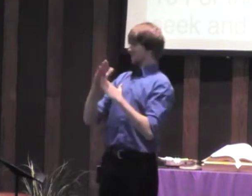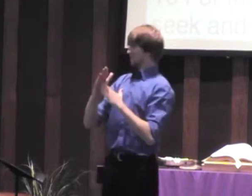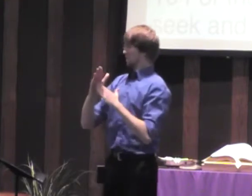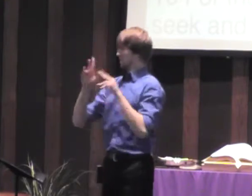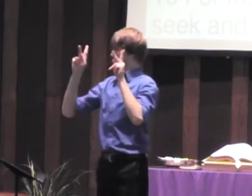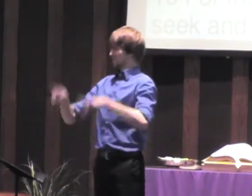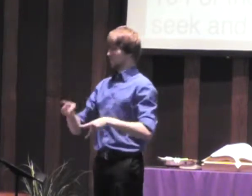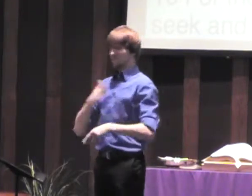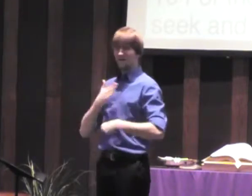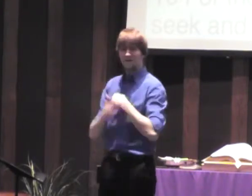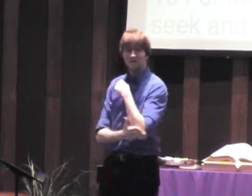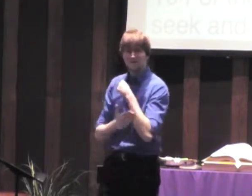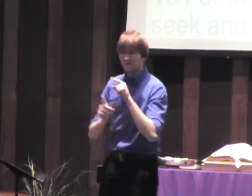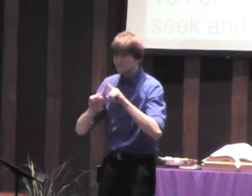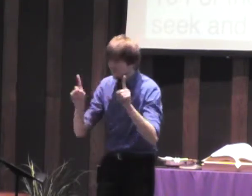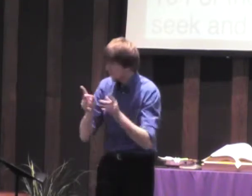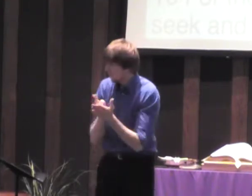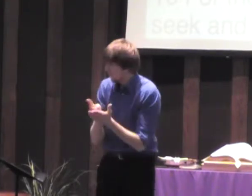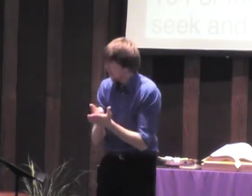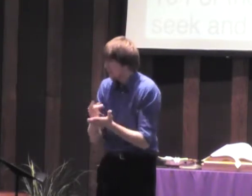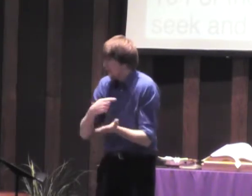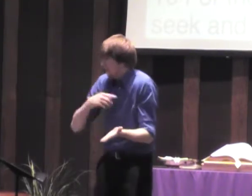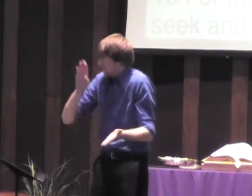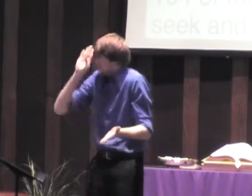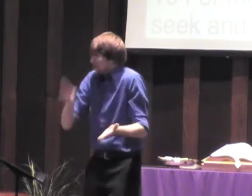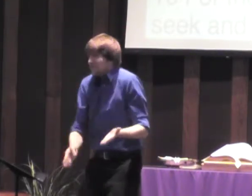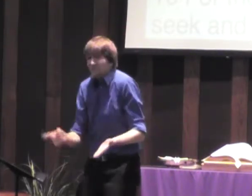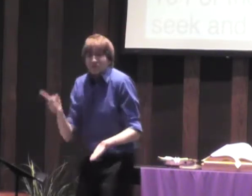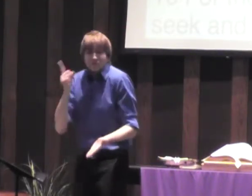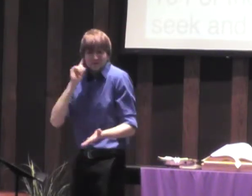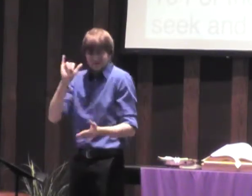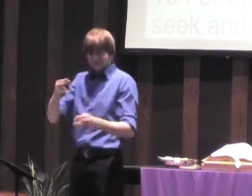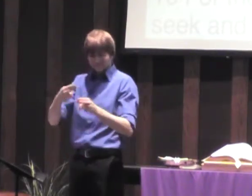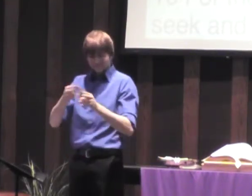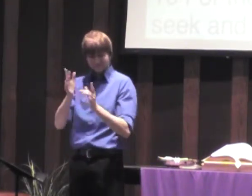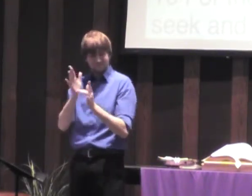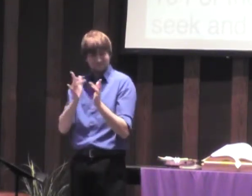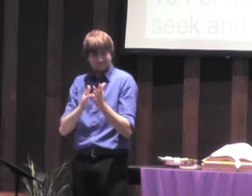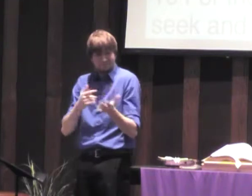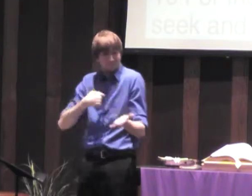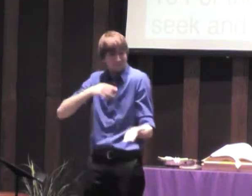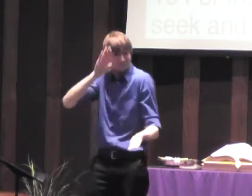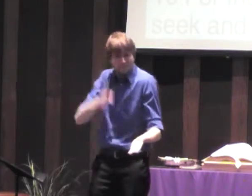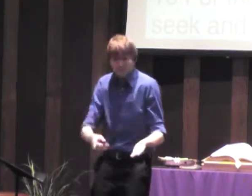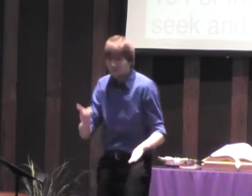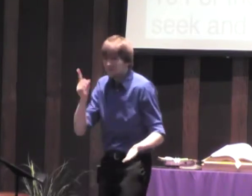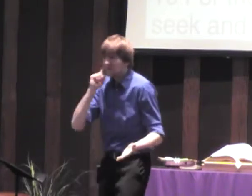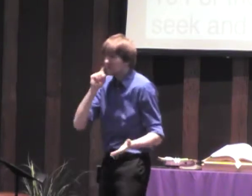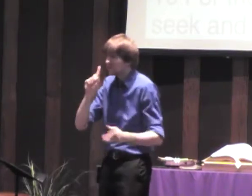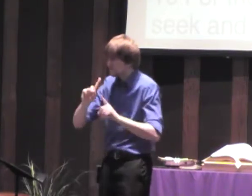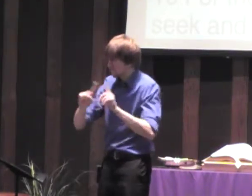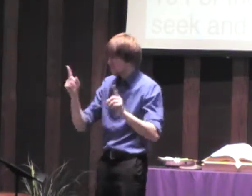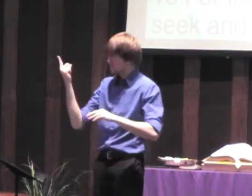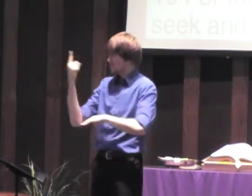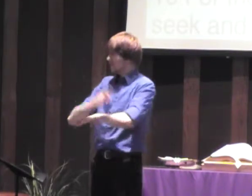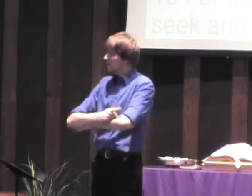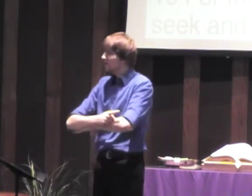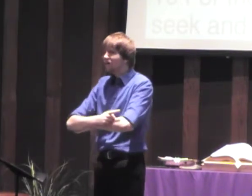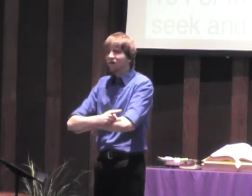When I heard it, I am one of the top, most powerful people in my country, and I've never heard of